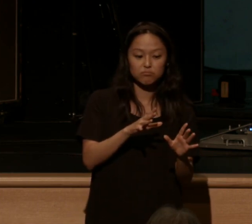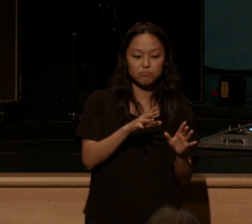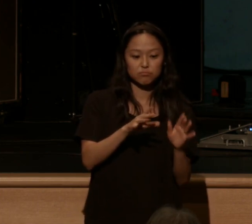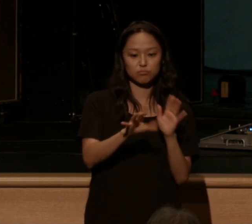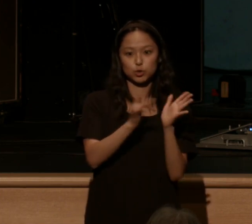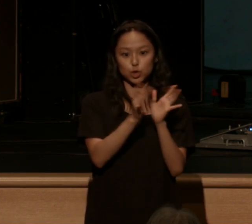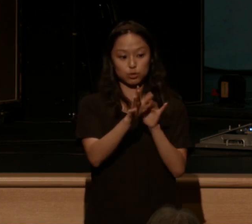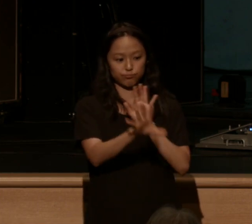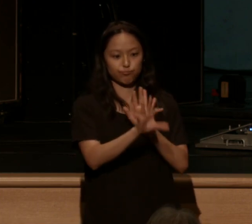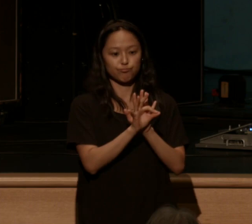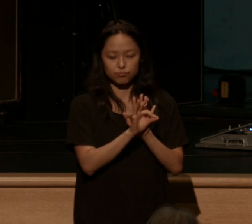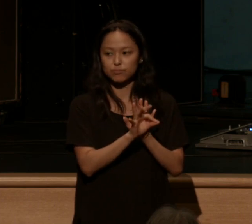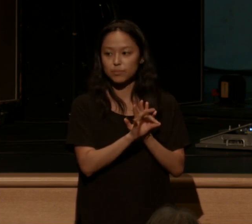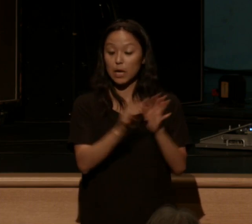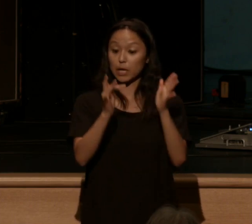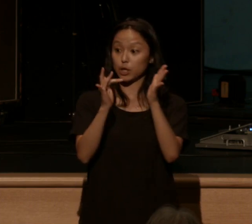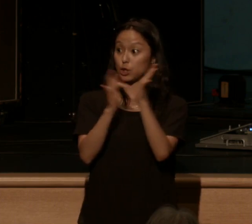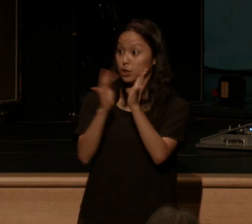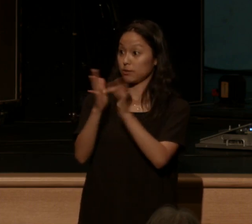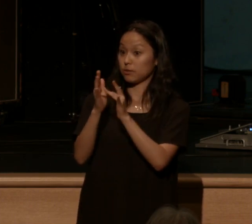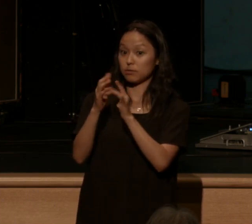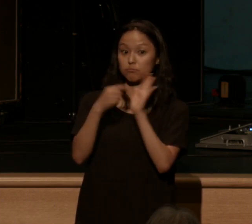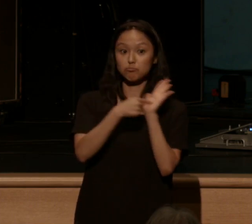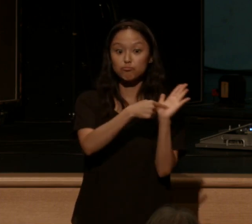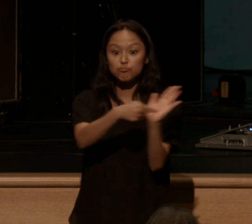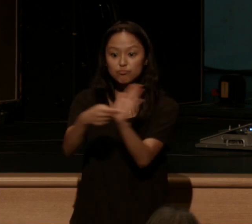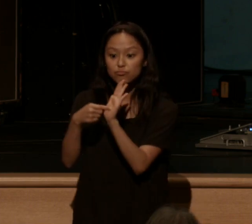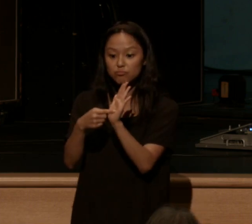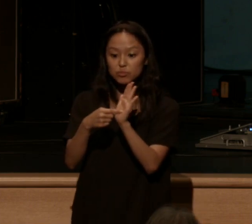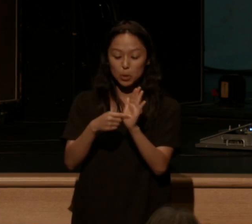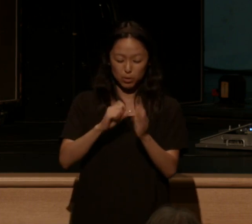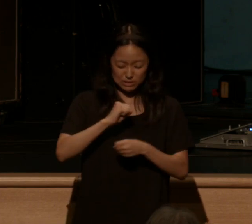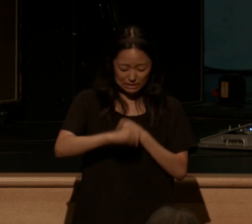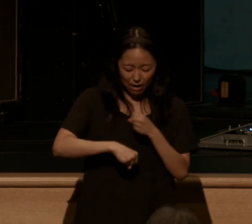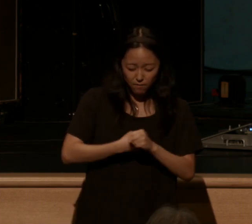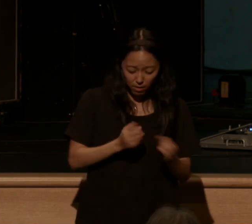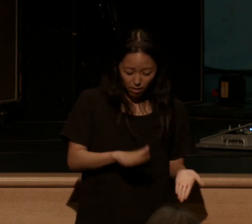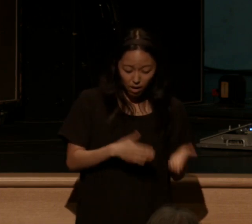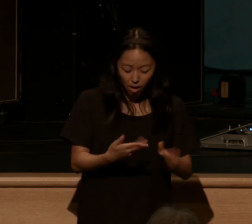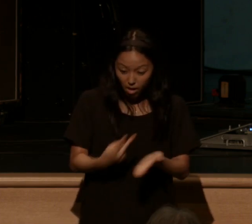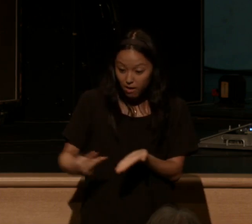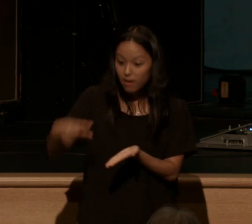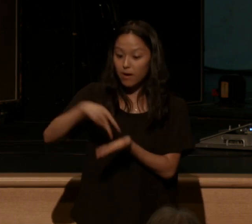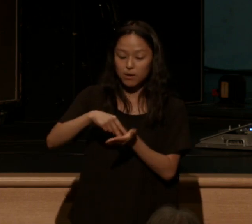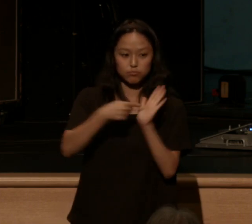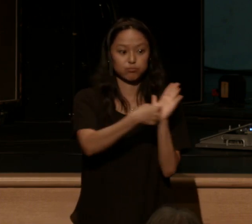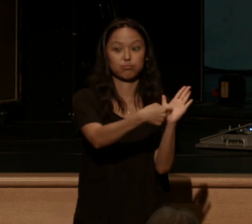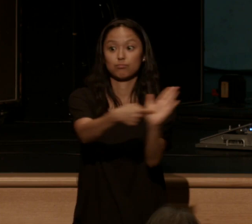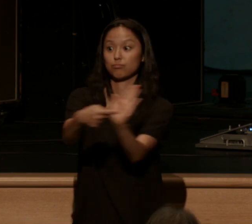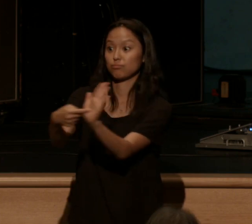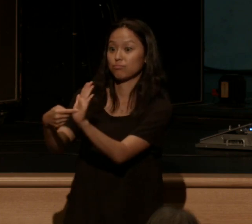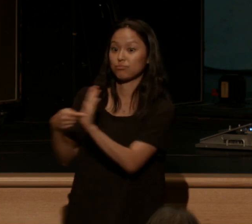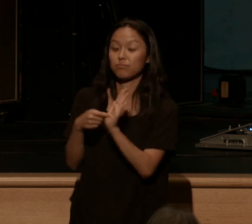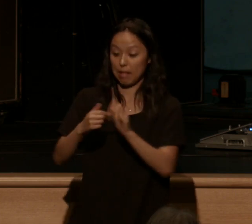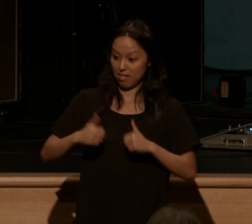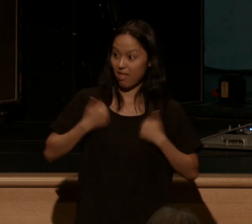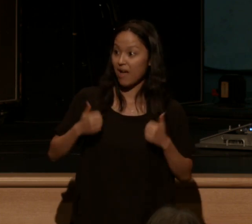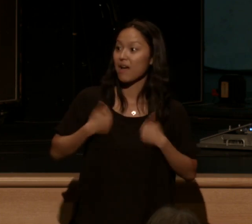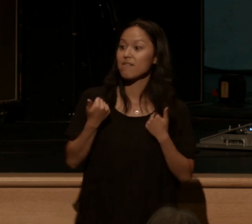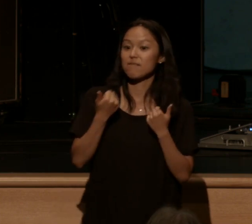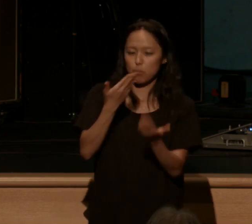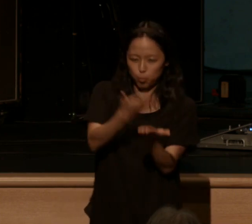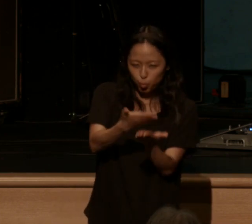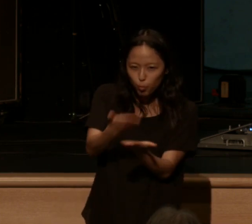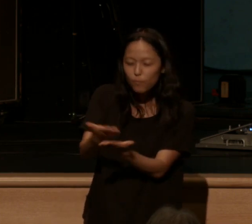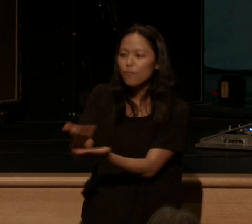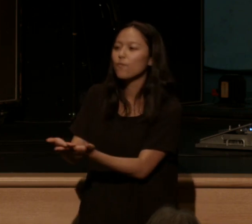chosen. Jesus, he presented himself alive to them after his suffering by many proofs, appearing to them during the